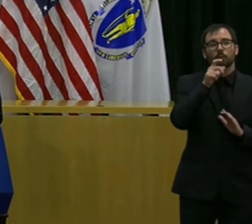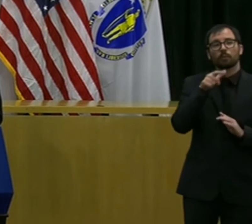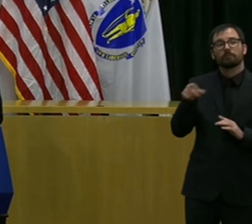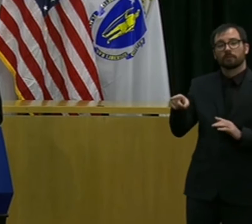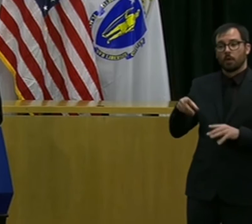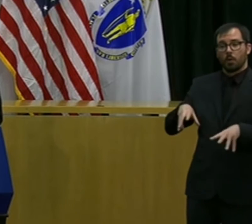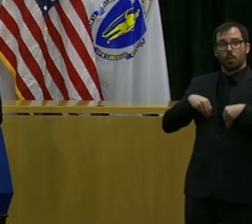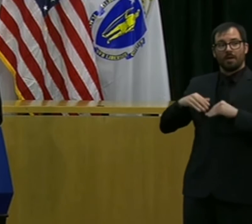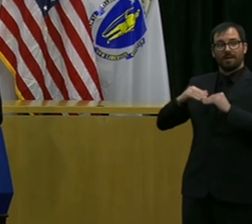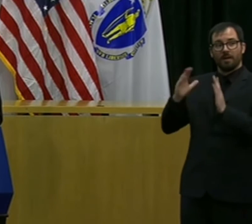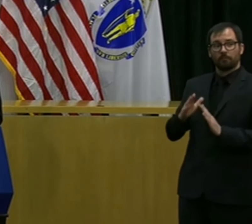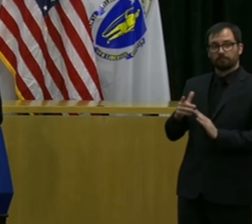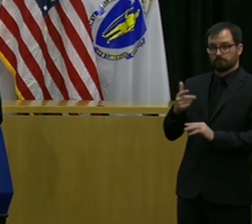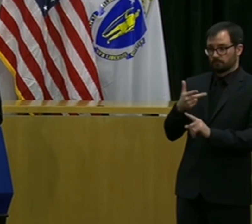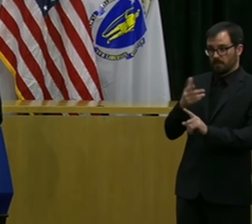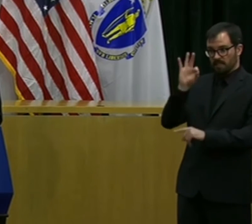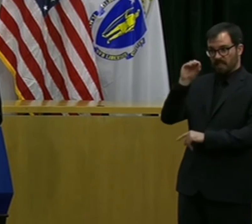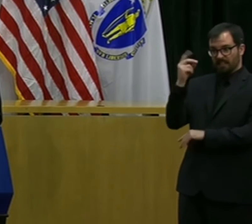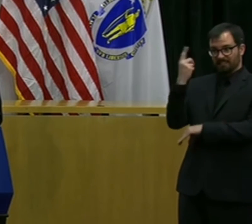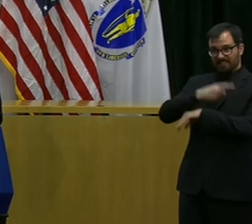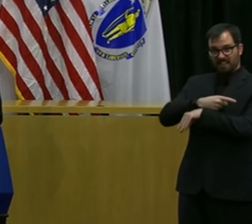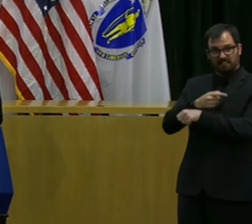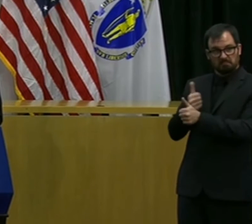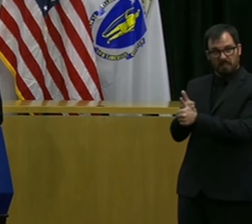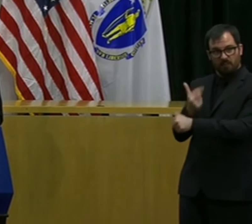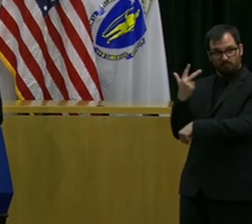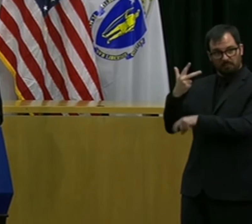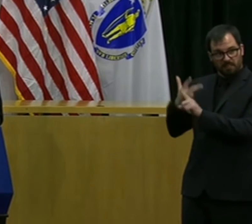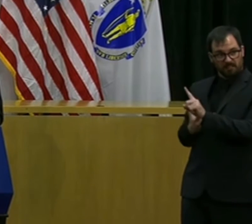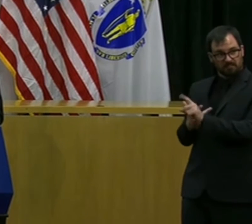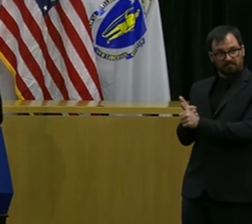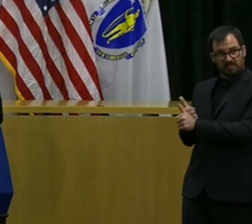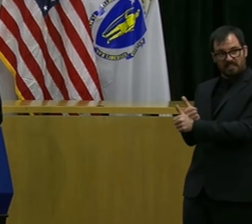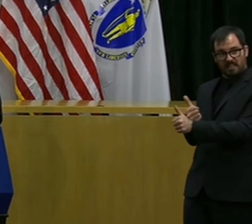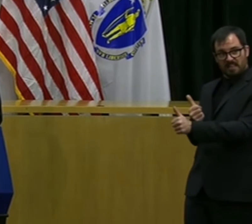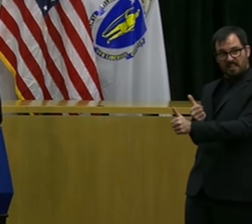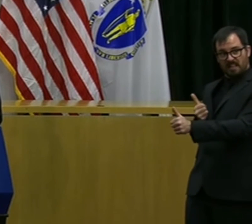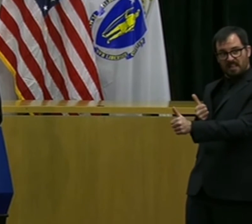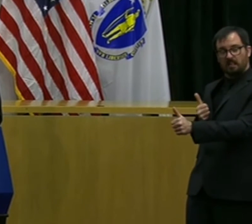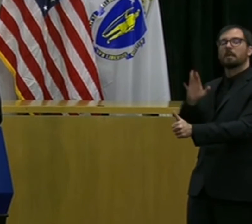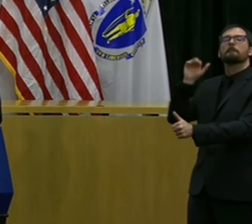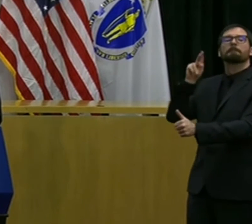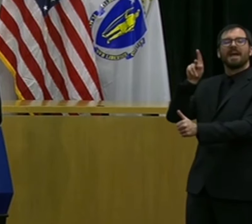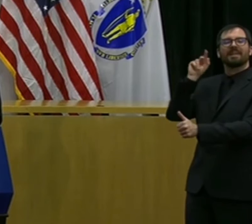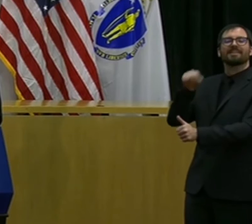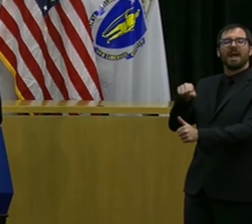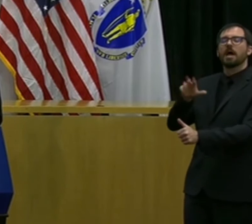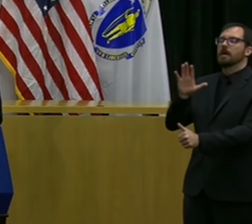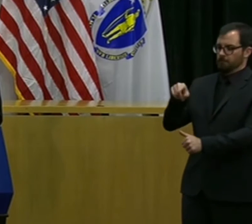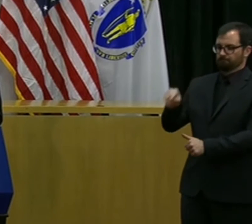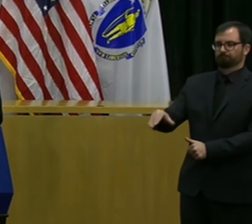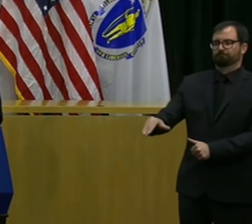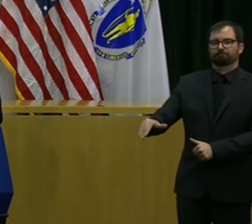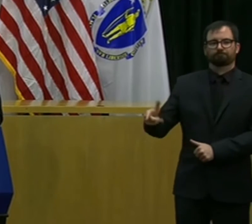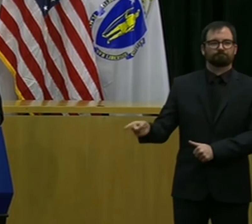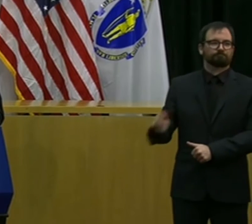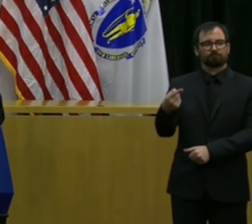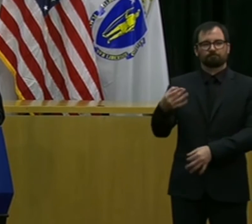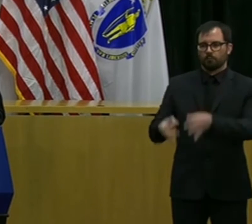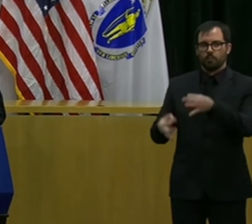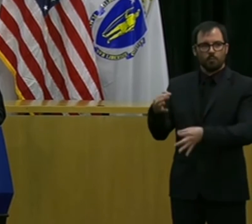rents. That's the law, and we are going to enforce it. And I know other existing state agencies, law. And I know many local officials feel the same way about